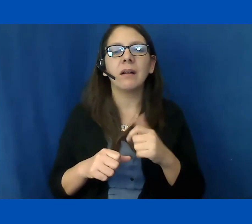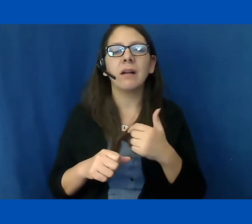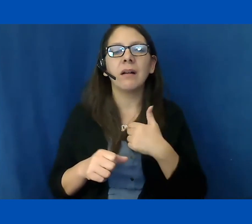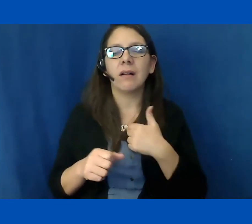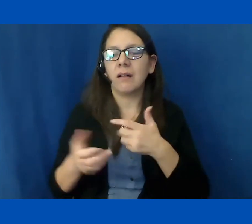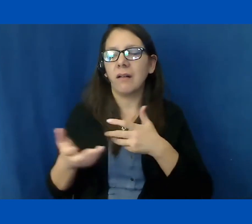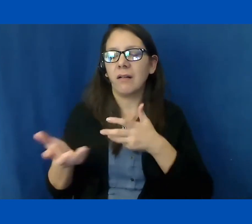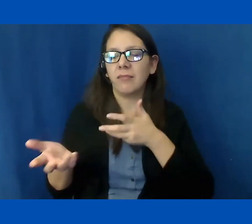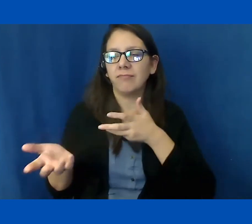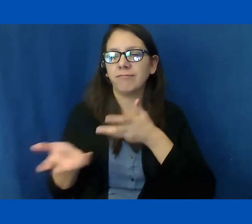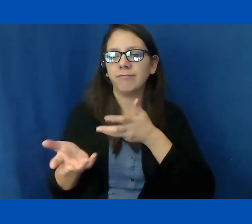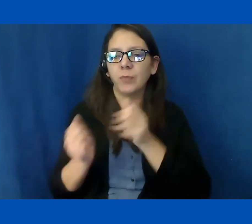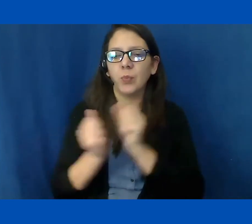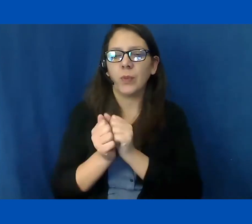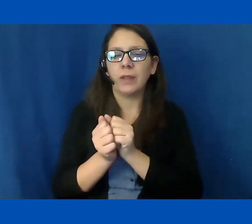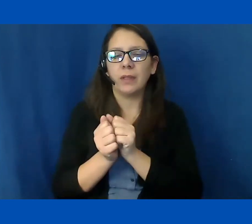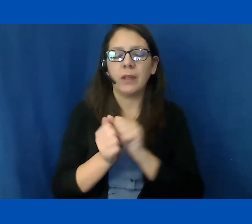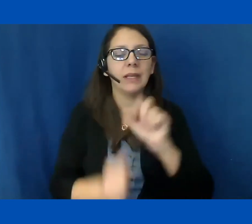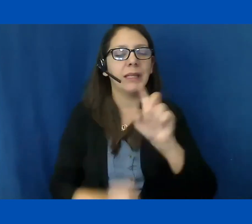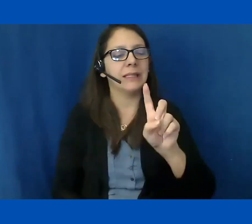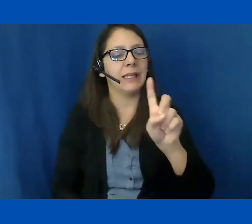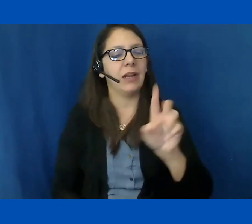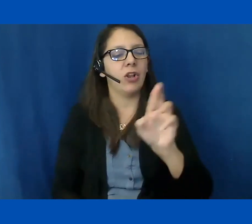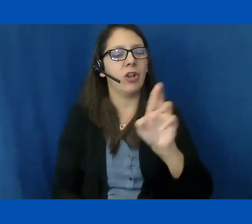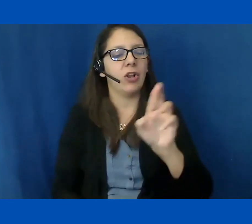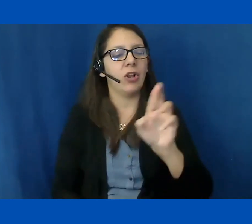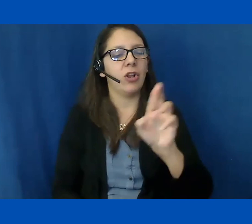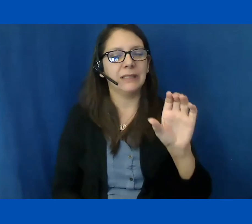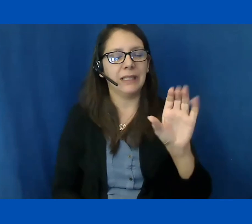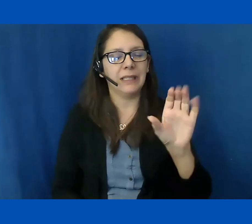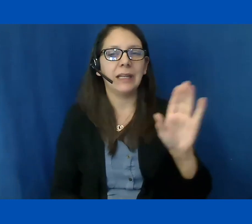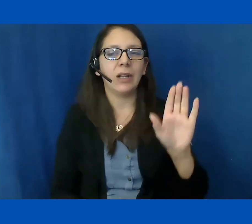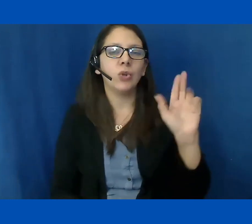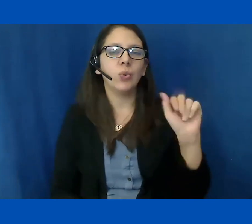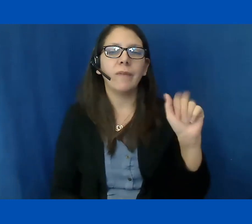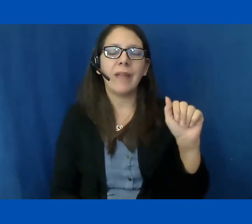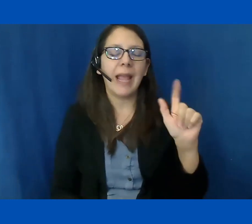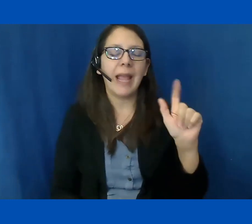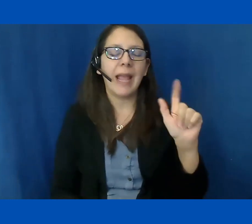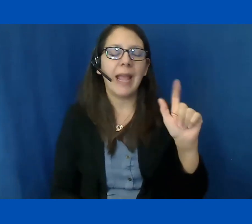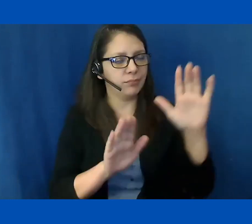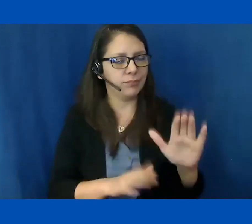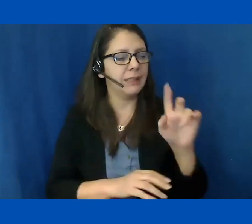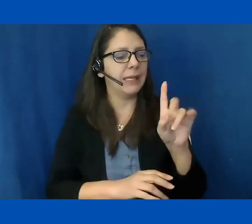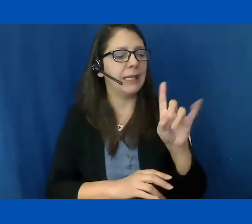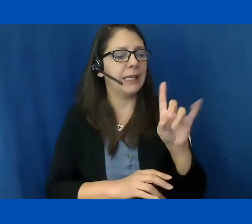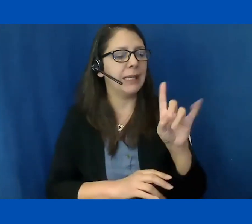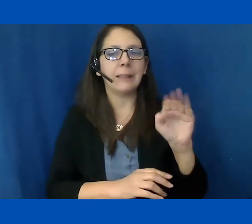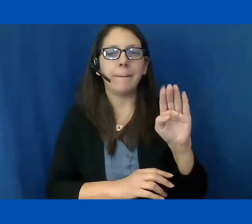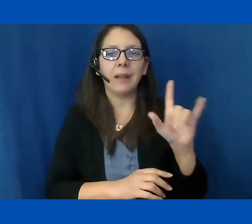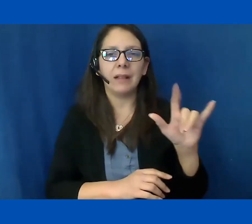I worked with the DRC, which is the Disability Resource Center at the U of A. Great, by the way, they're really good, by the way.